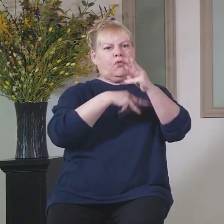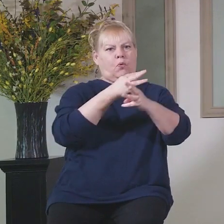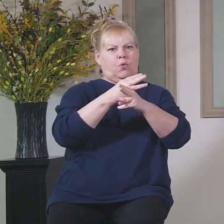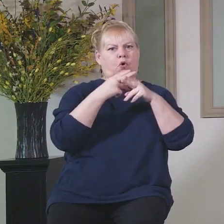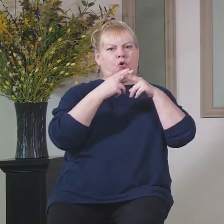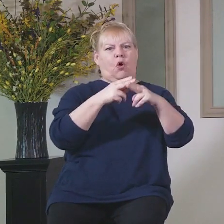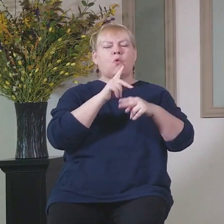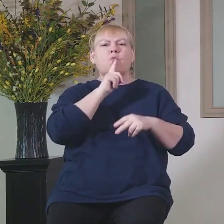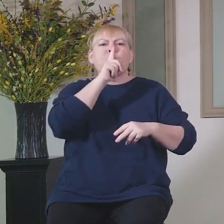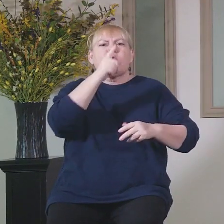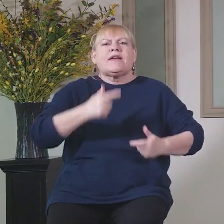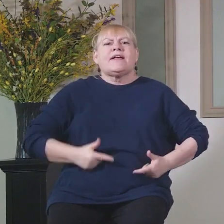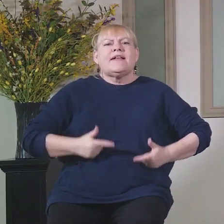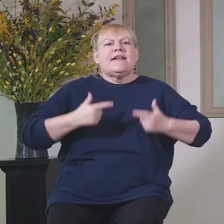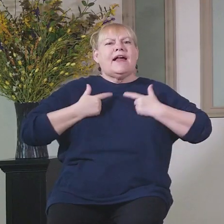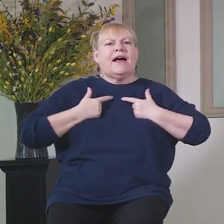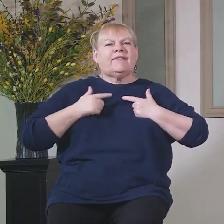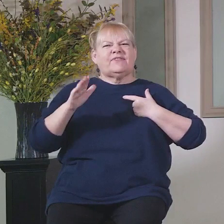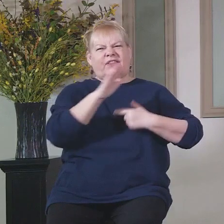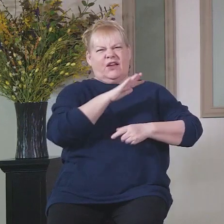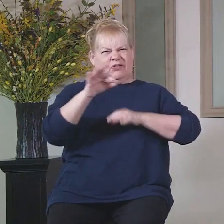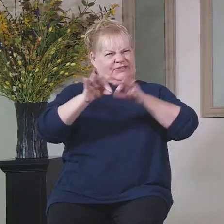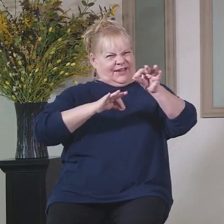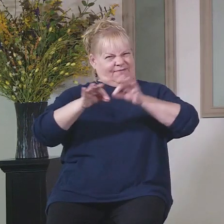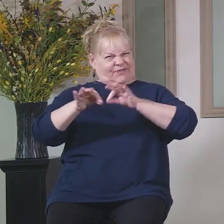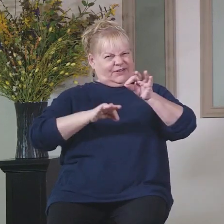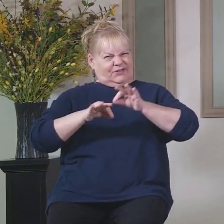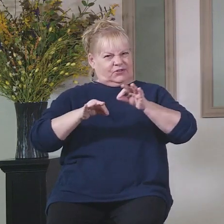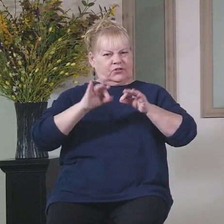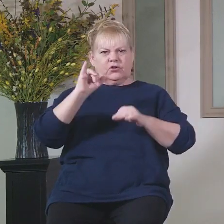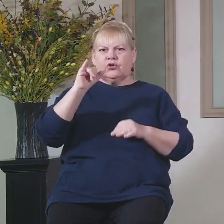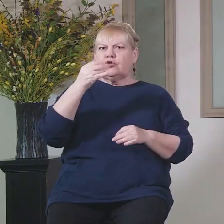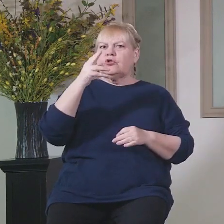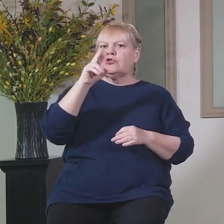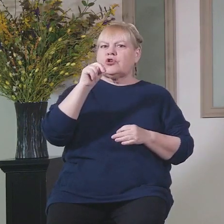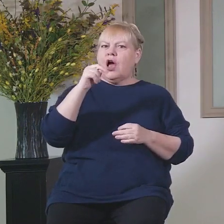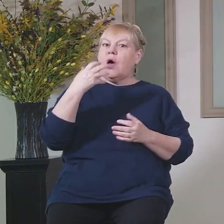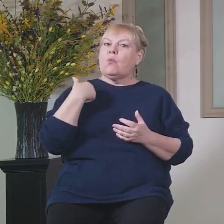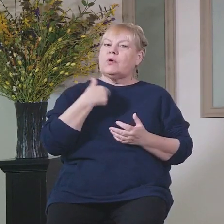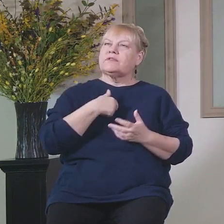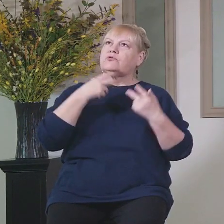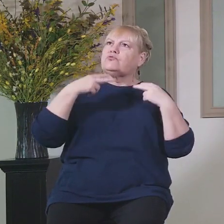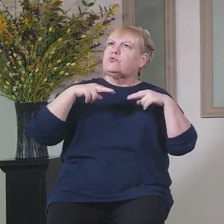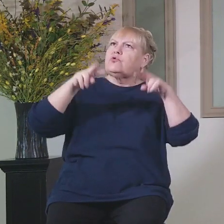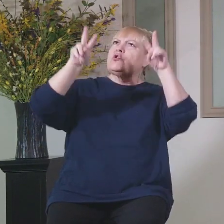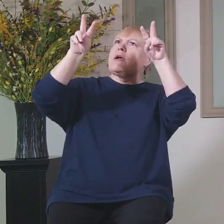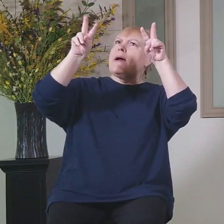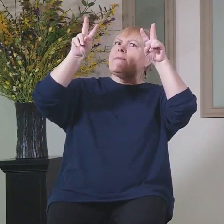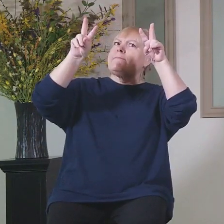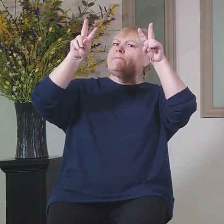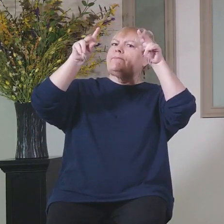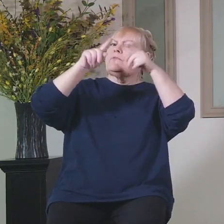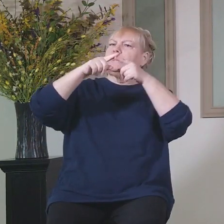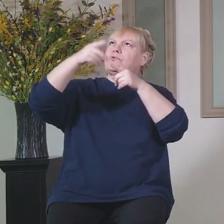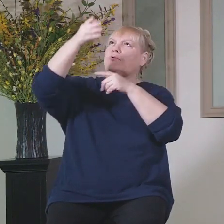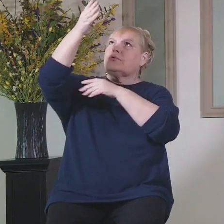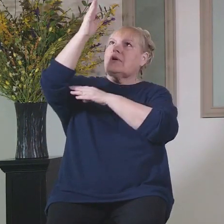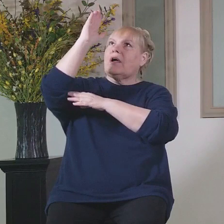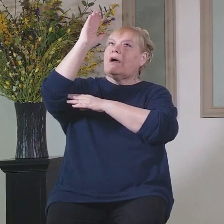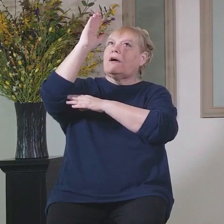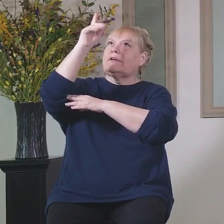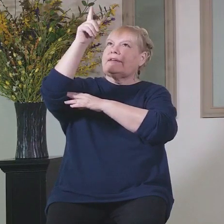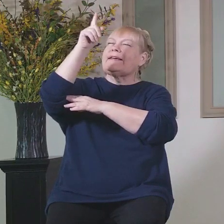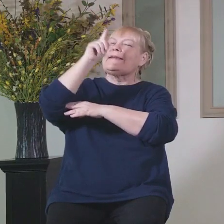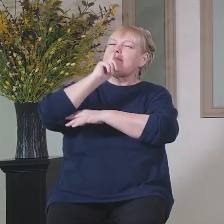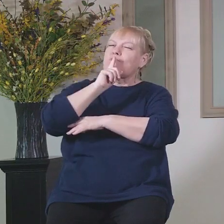real life, to see its definition. John wants us to look up to the one who is the source of